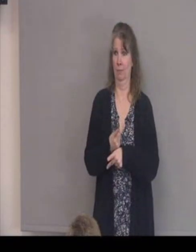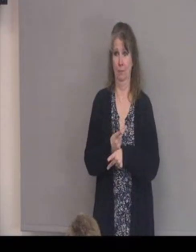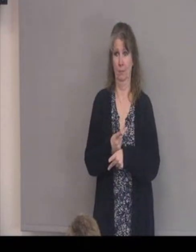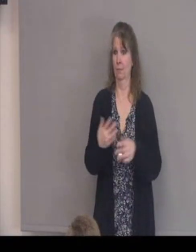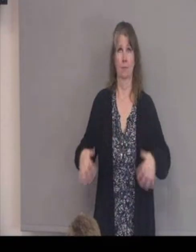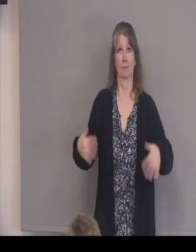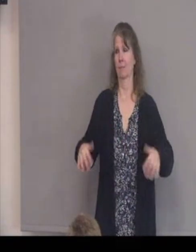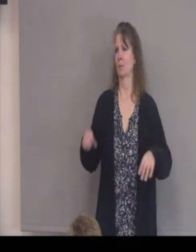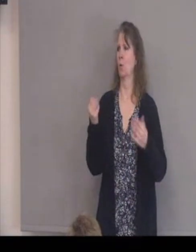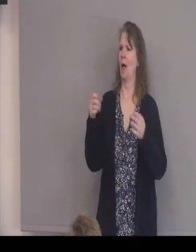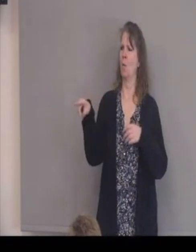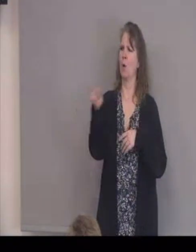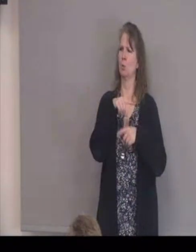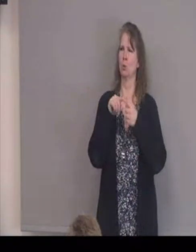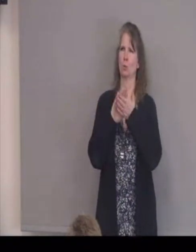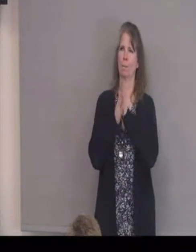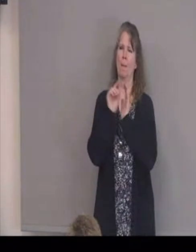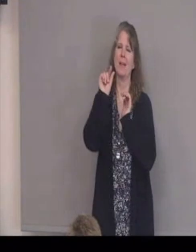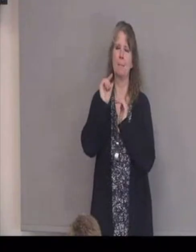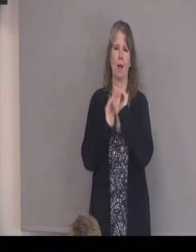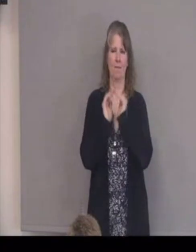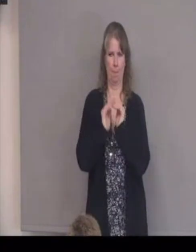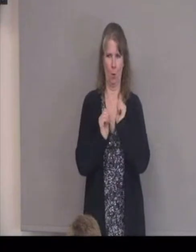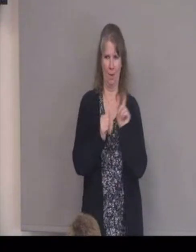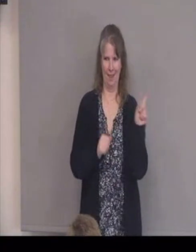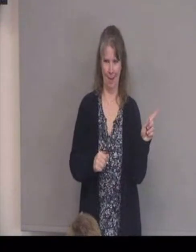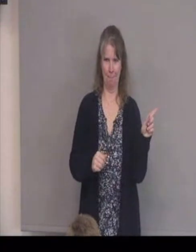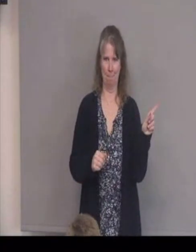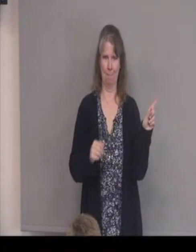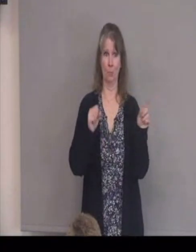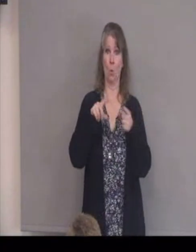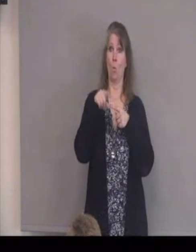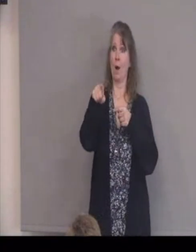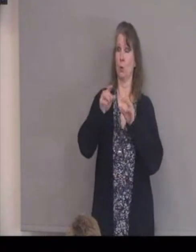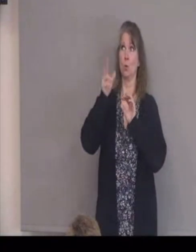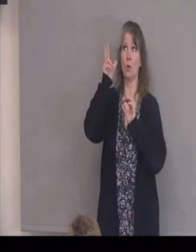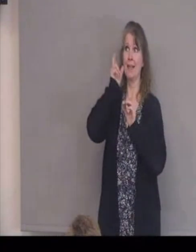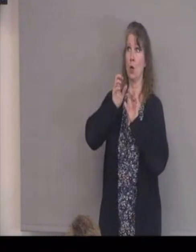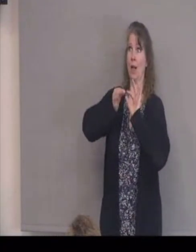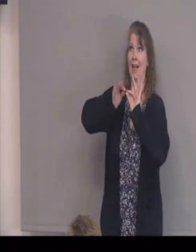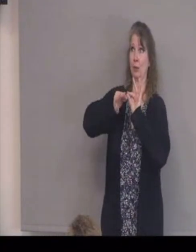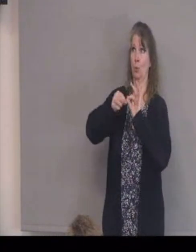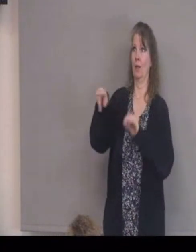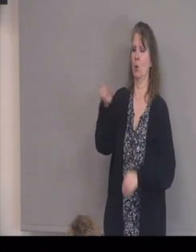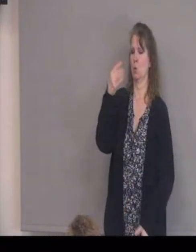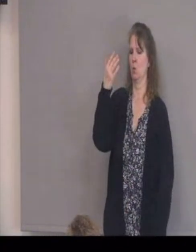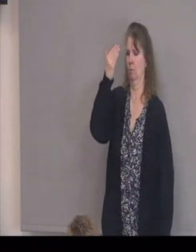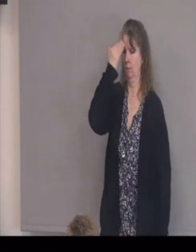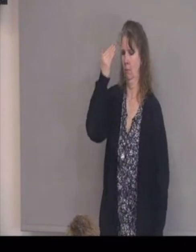And in healthcare, we are constantly reviewing this terminology. It's so important that we are comfortable with each and every one of these.